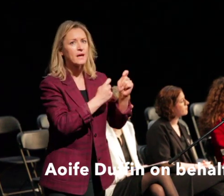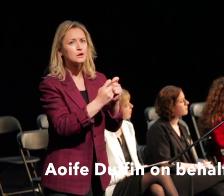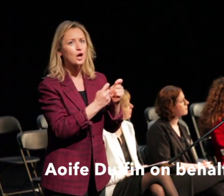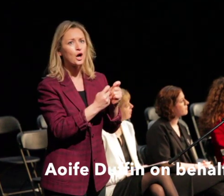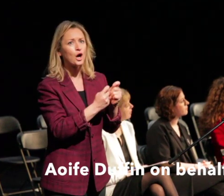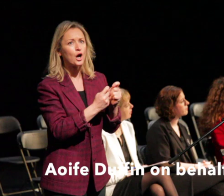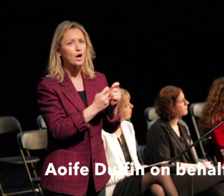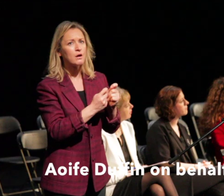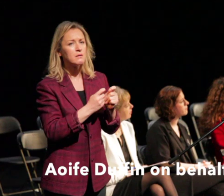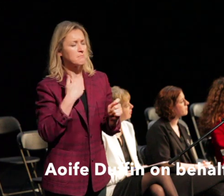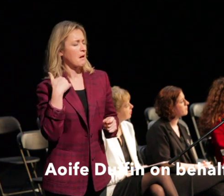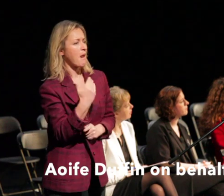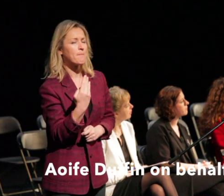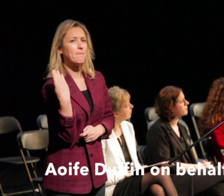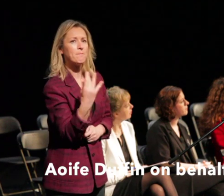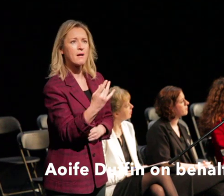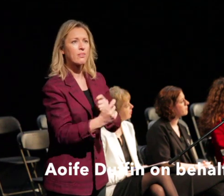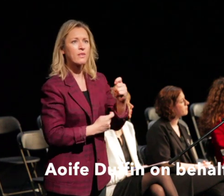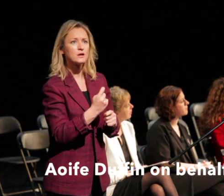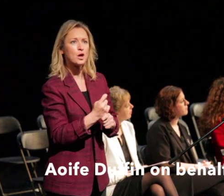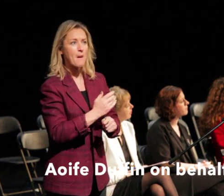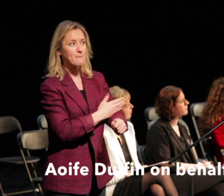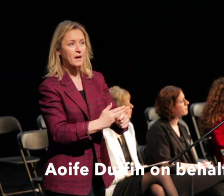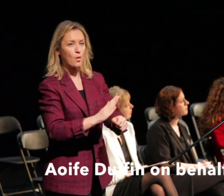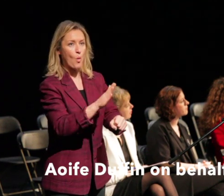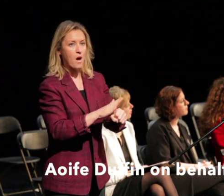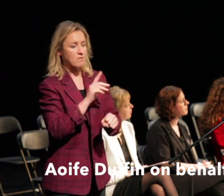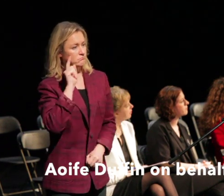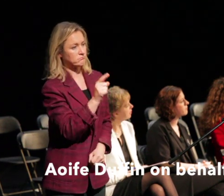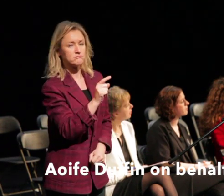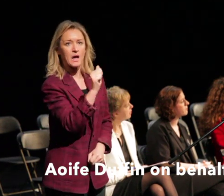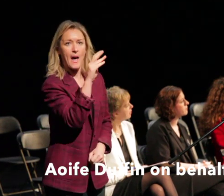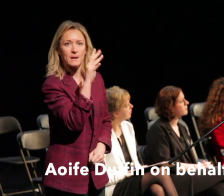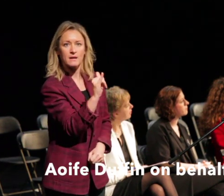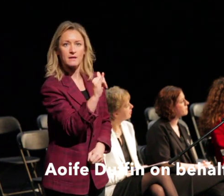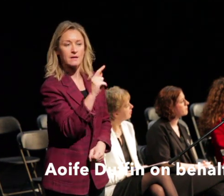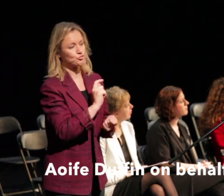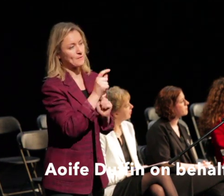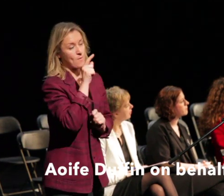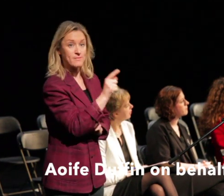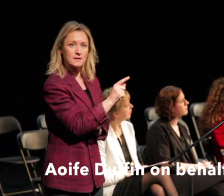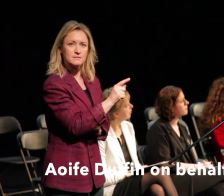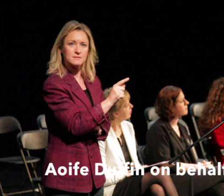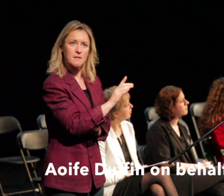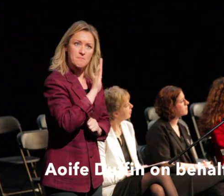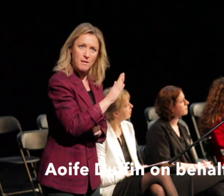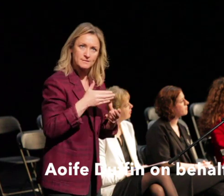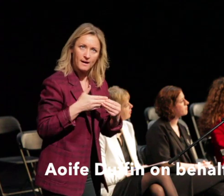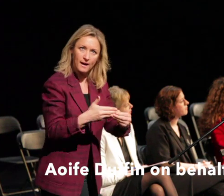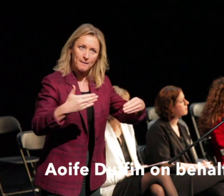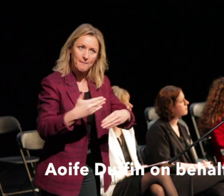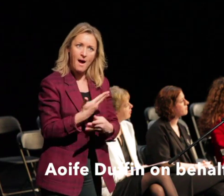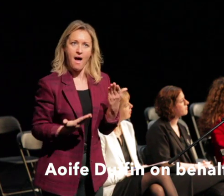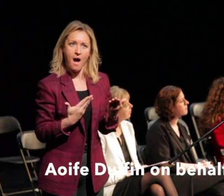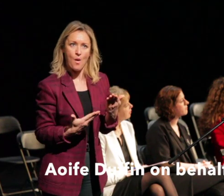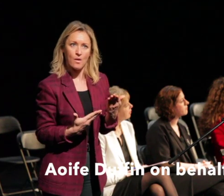our national theatre, by transforming it into a site that can lead by example, by listening, by